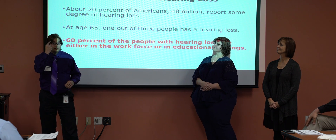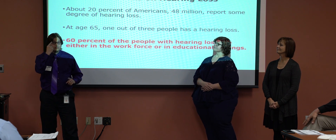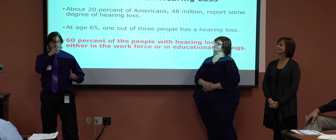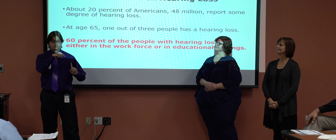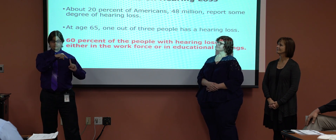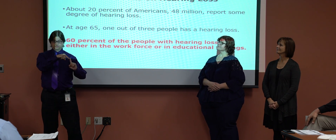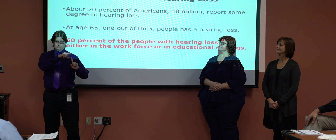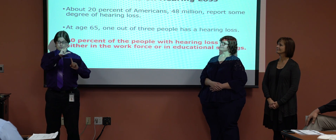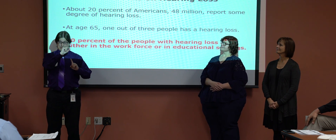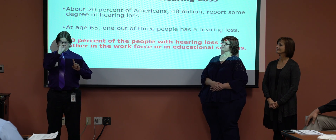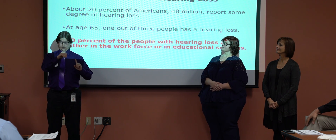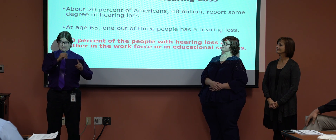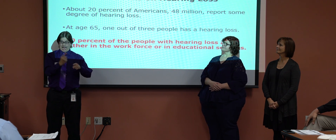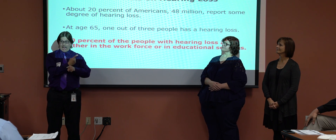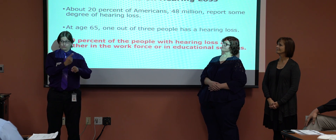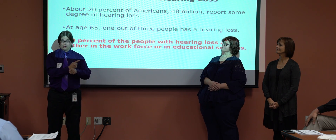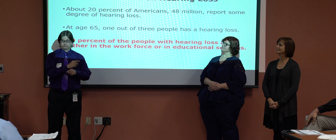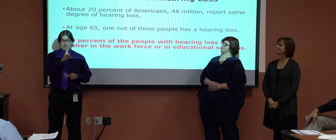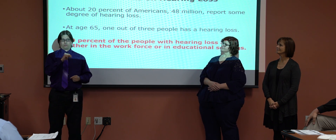report some hearing loss.